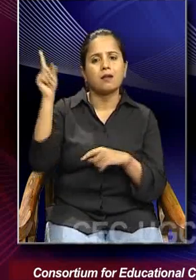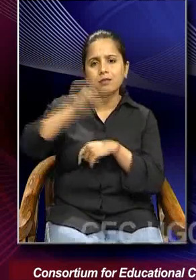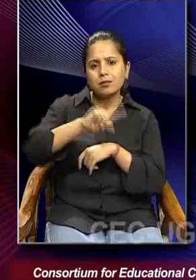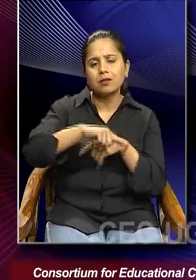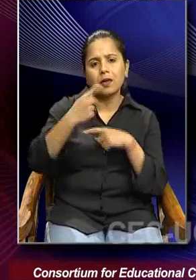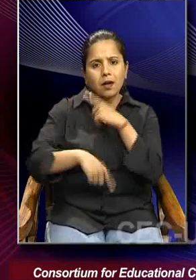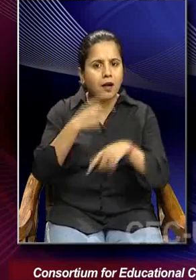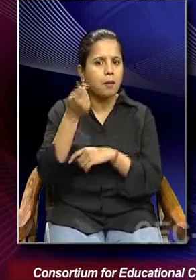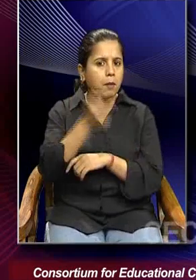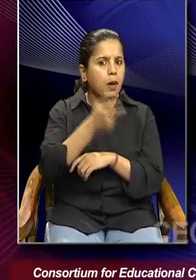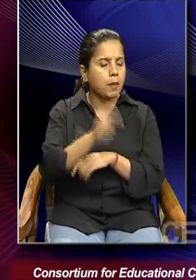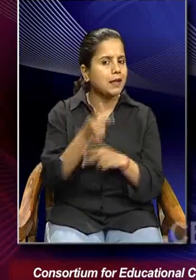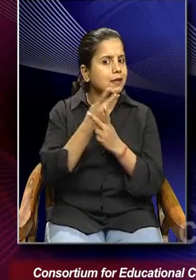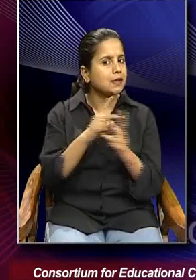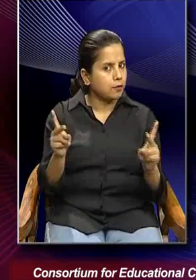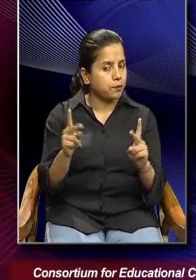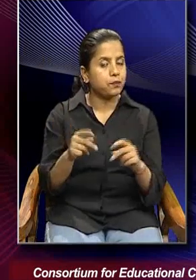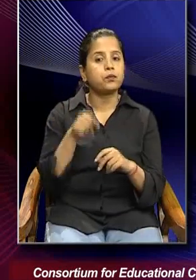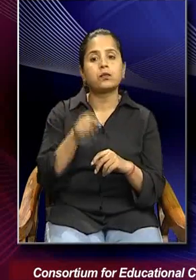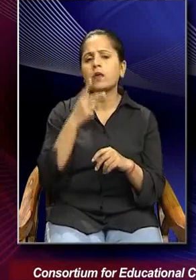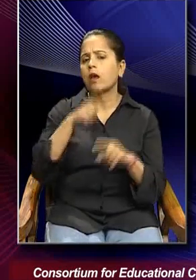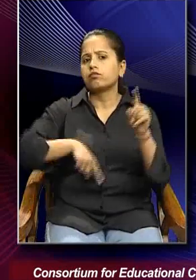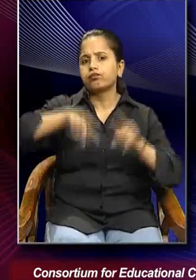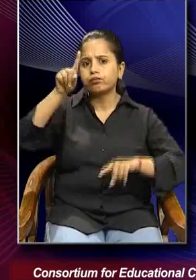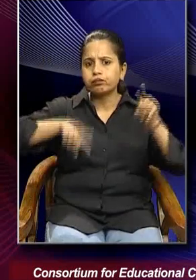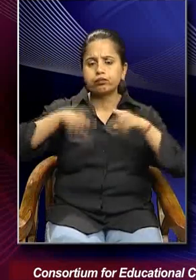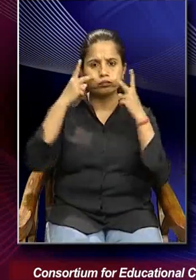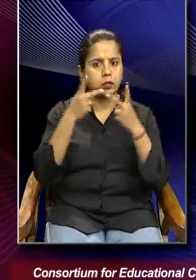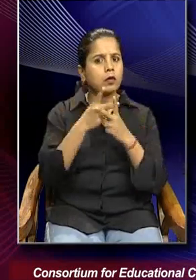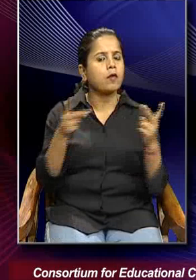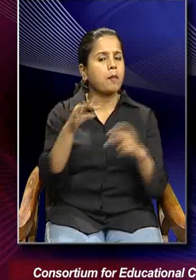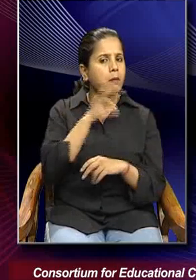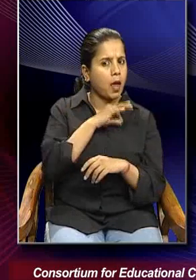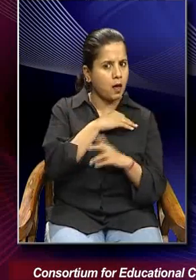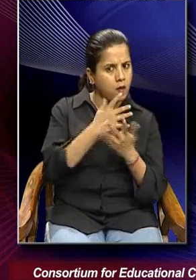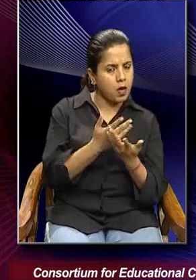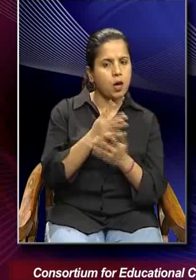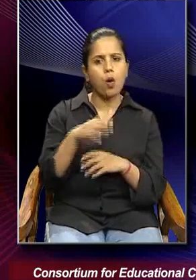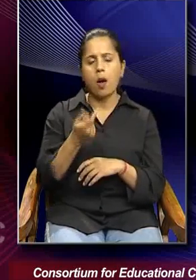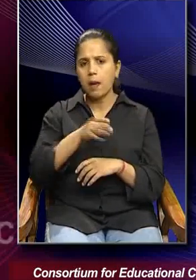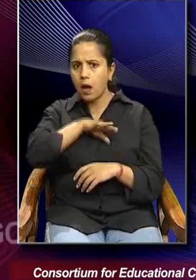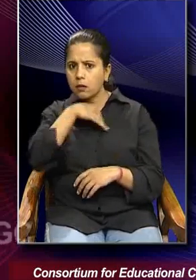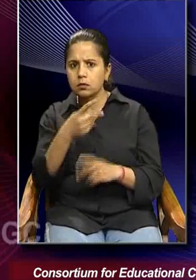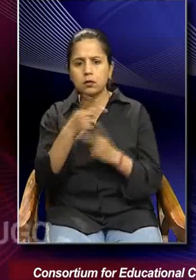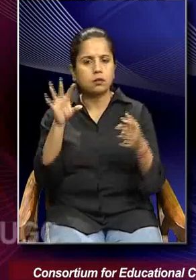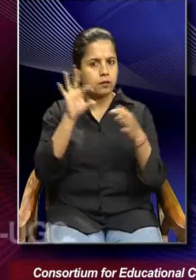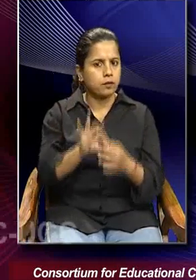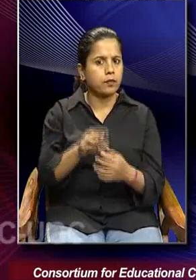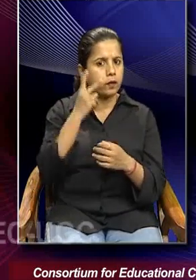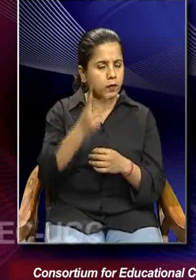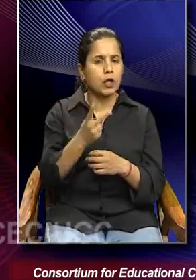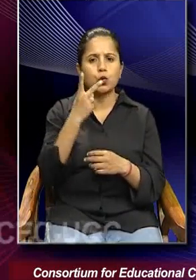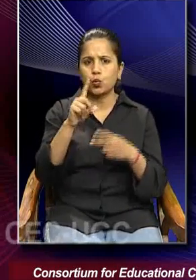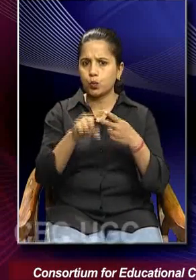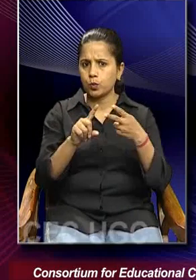of destination. So therefore, weighing between these potential benefits and the cost associated between these 2